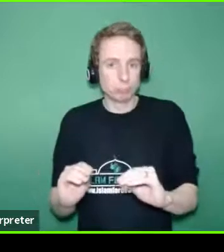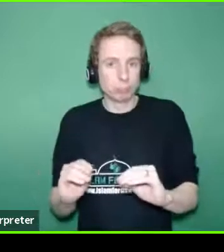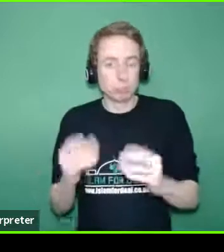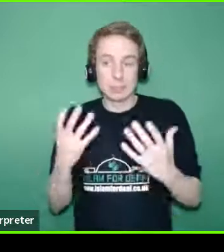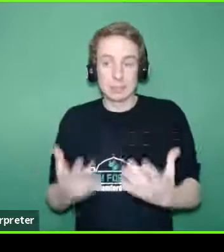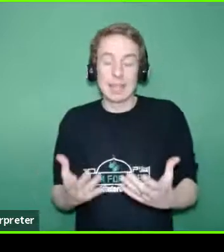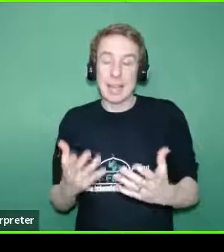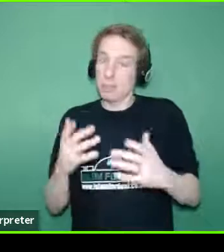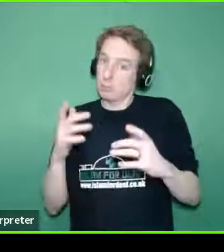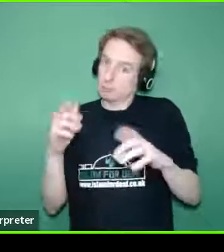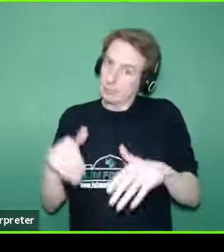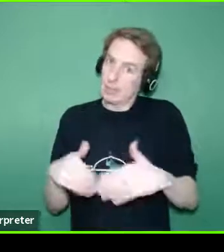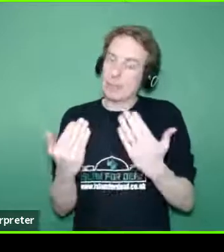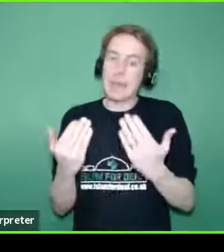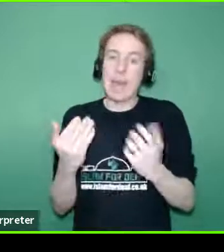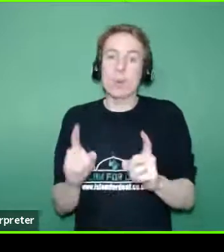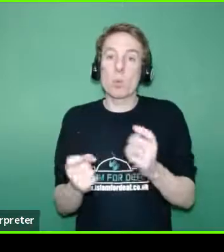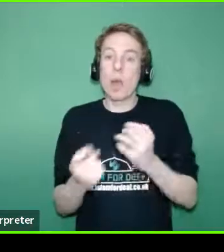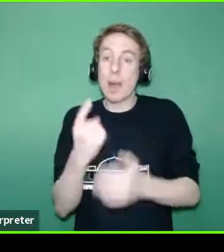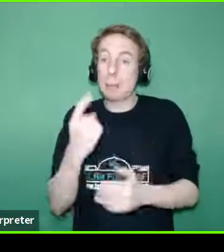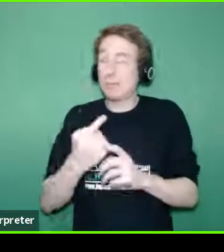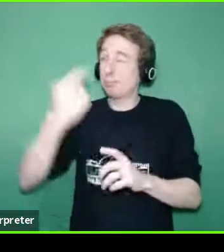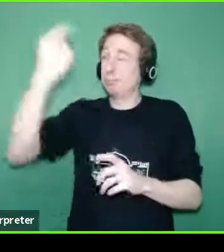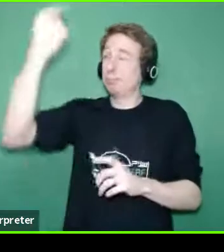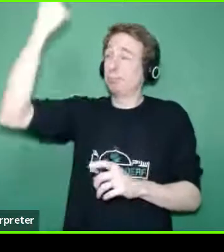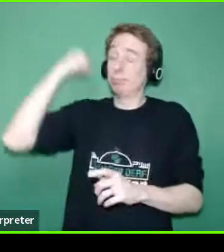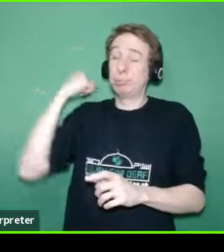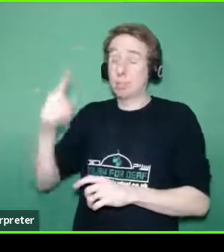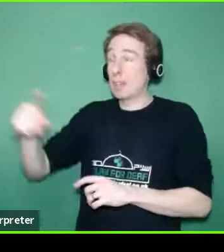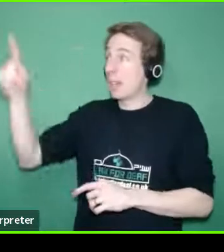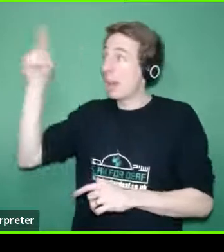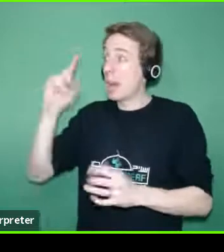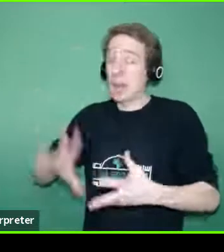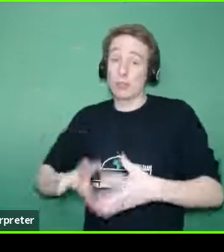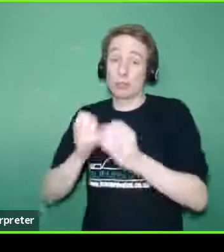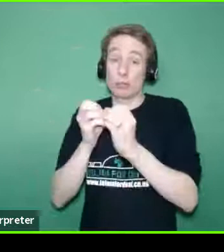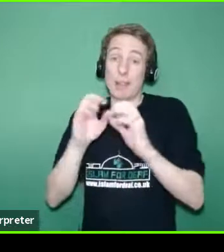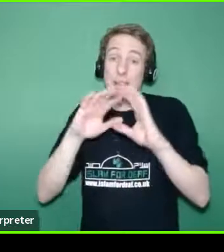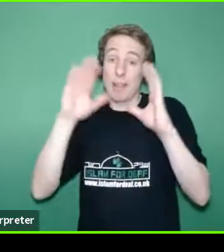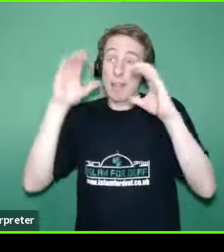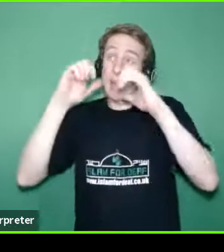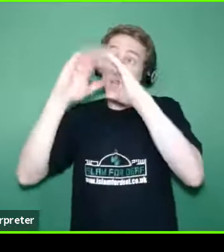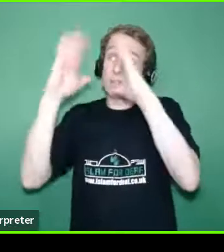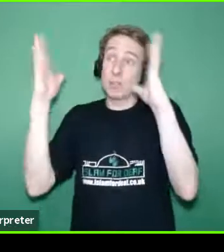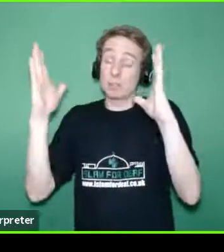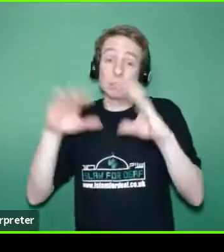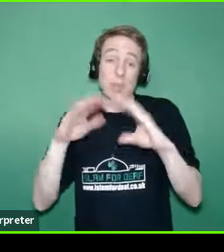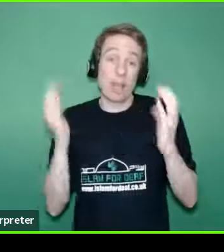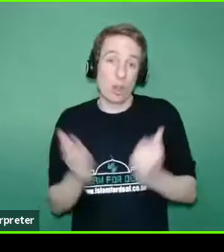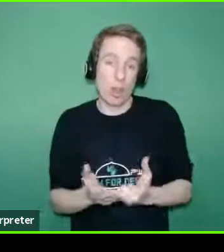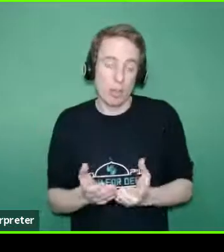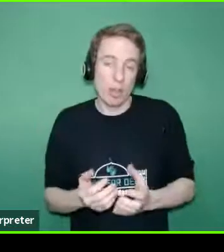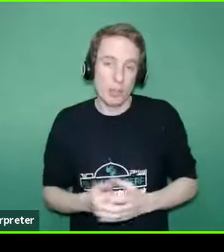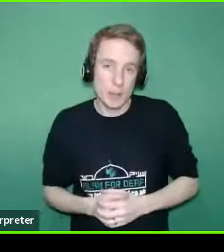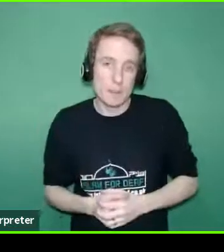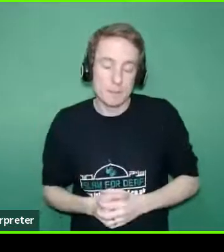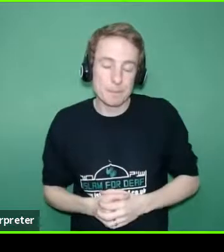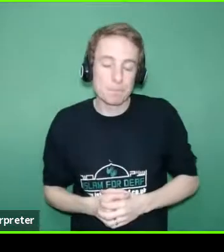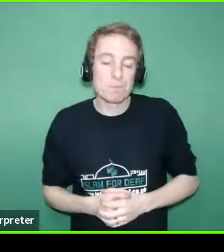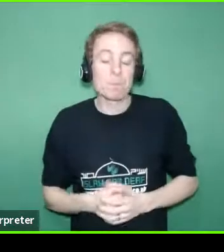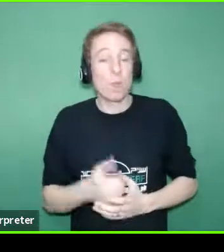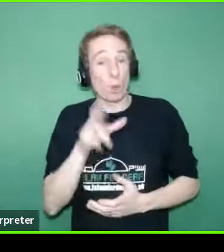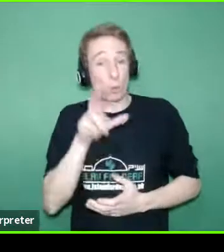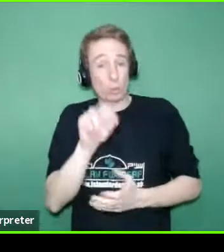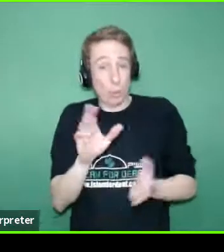earth. The year consists of 12 months, of which 4 are holy, or 4